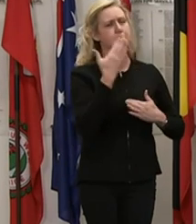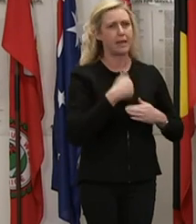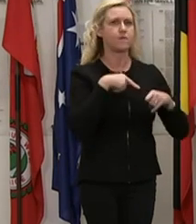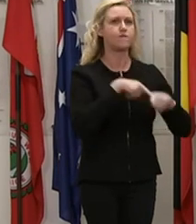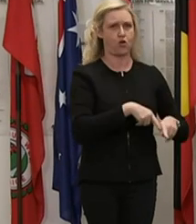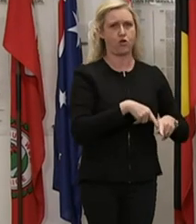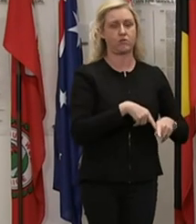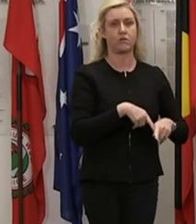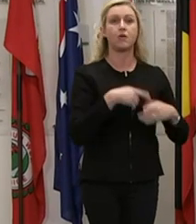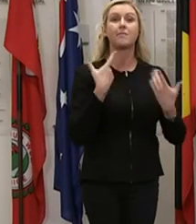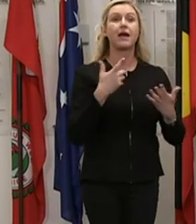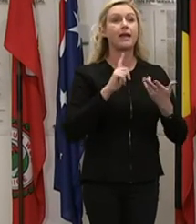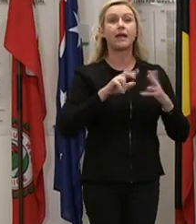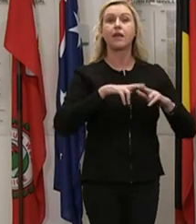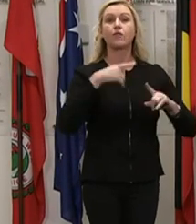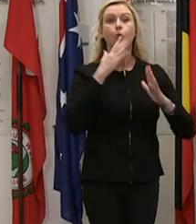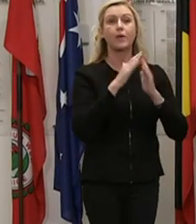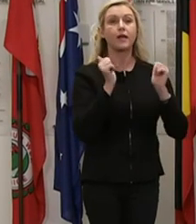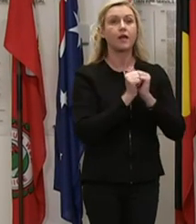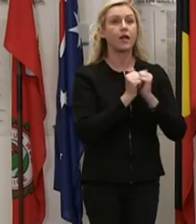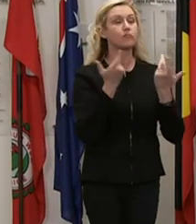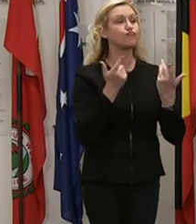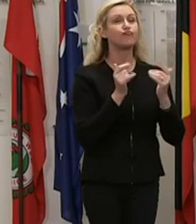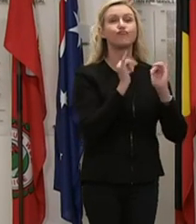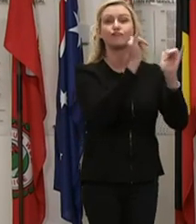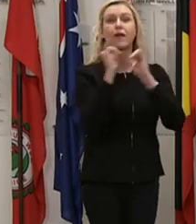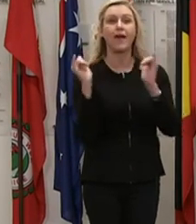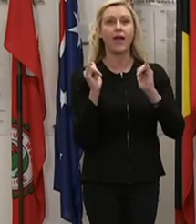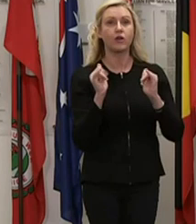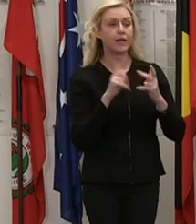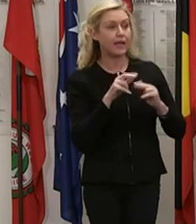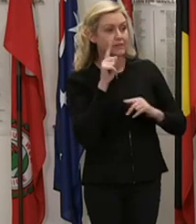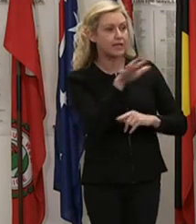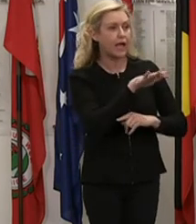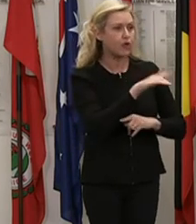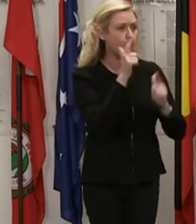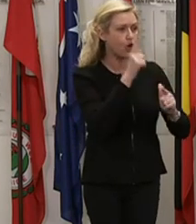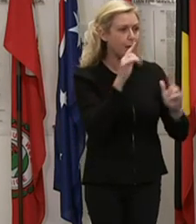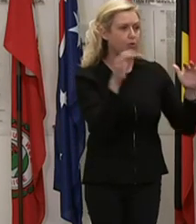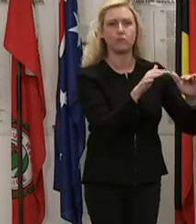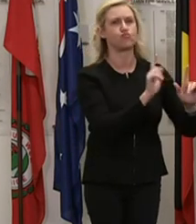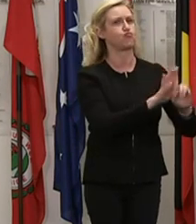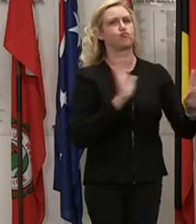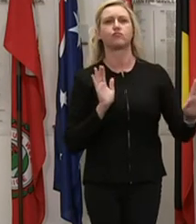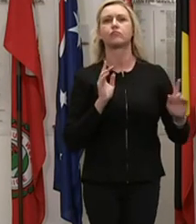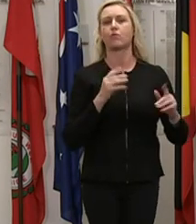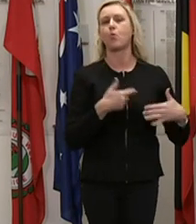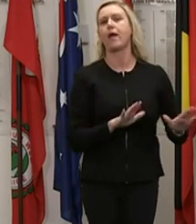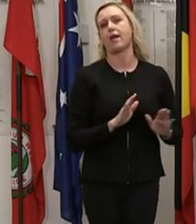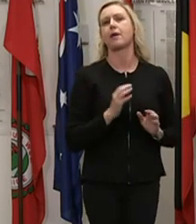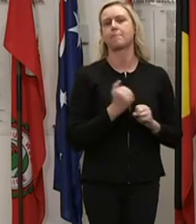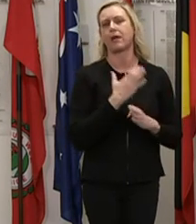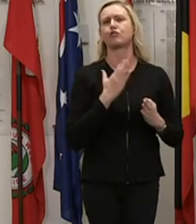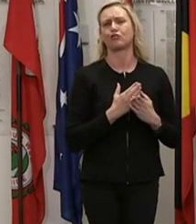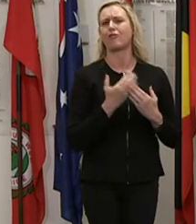crowds. Make sure you're COVID safe at all times, and make sure you're taking that extra level of caution. Can I say,